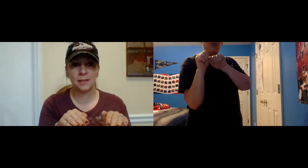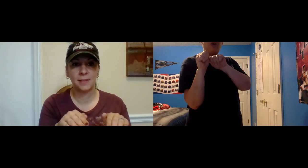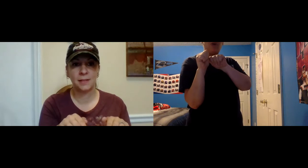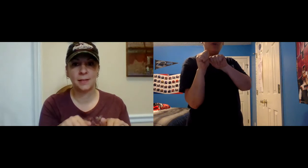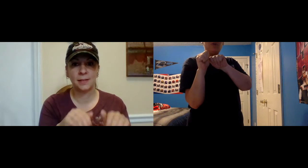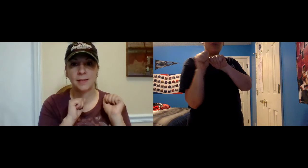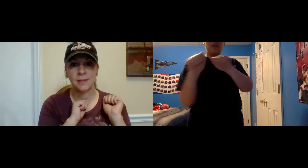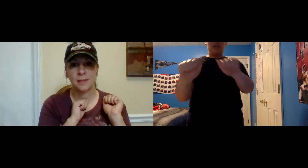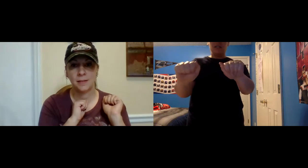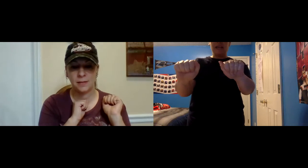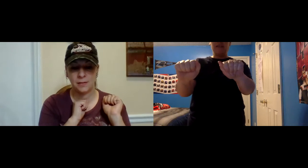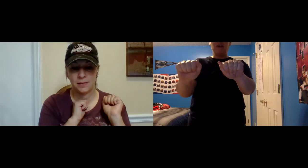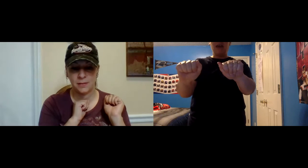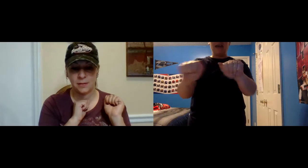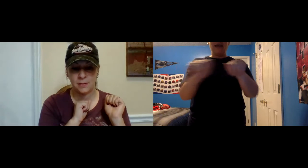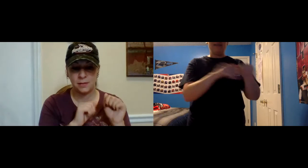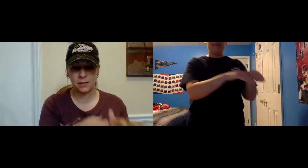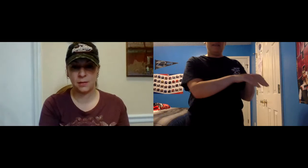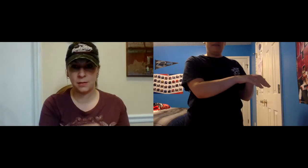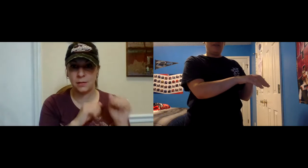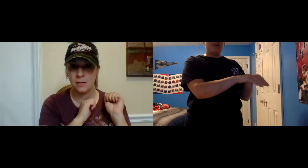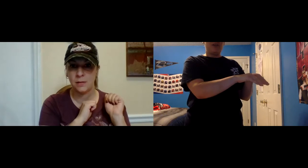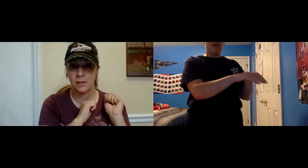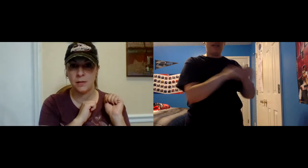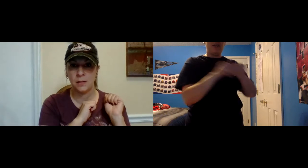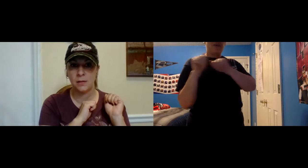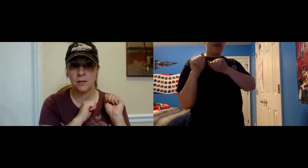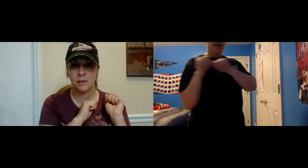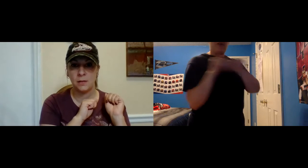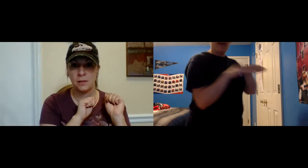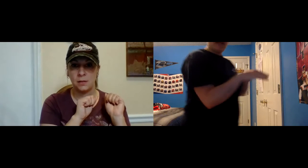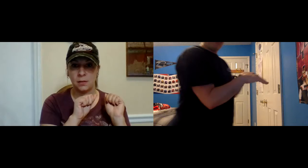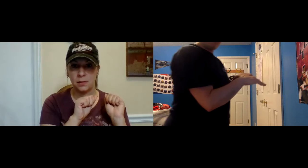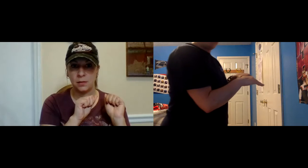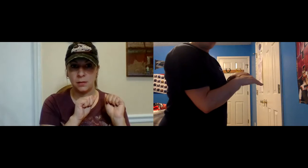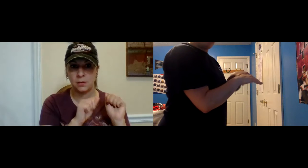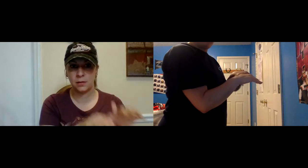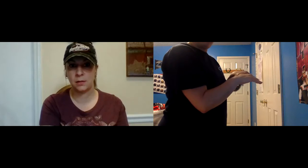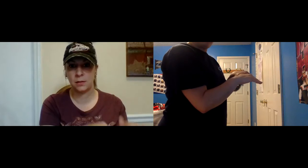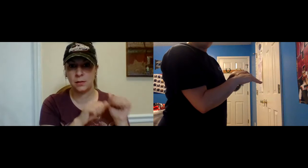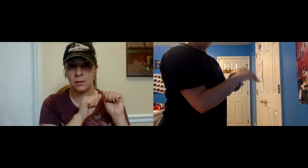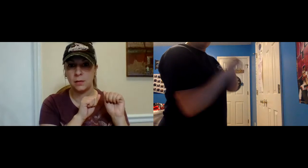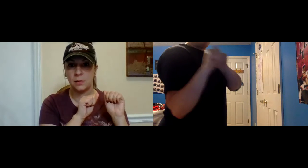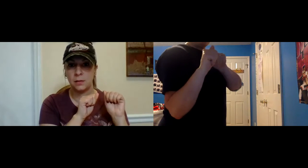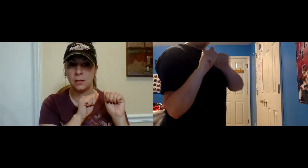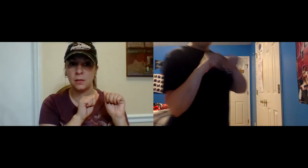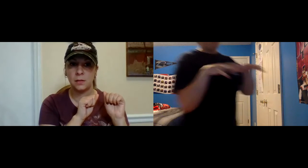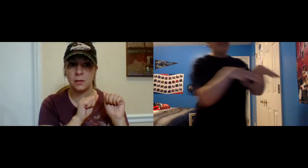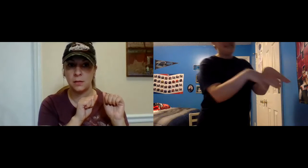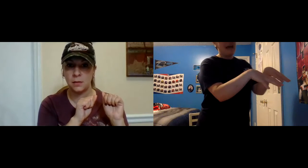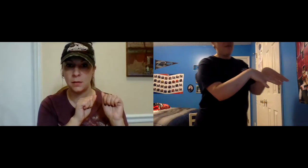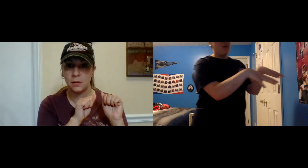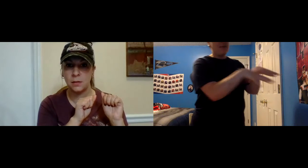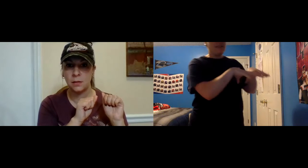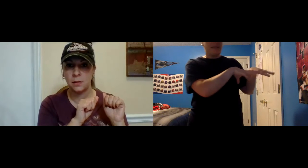hands closed to like a letter A. So you're starting here and going out. Yeah. But like I